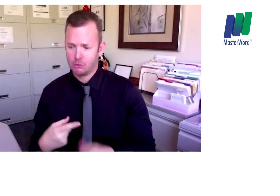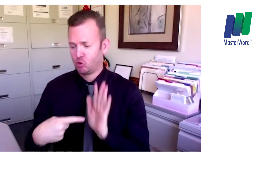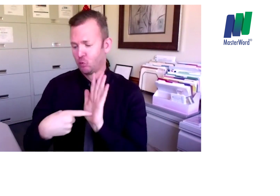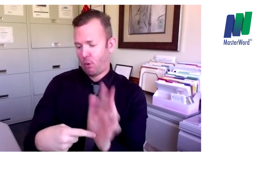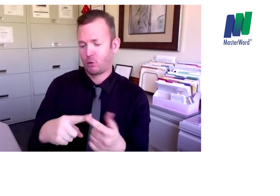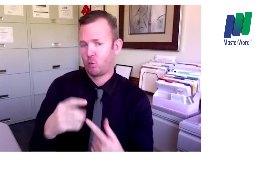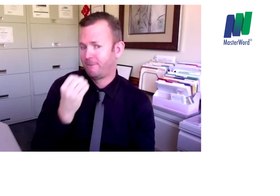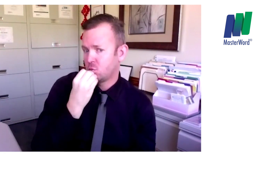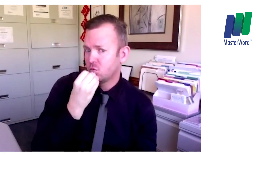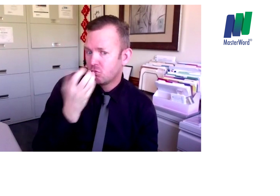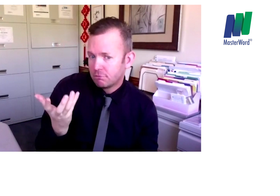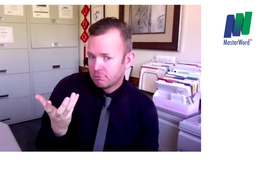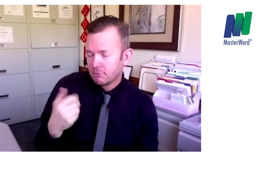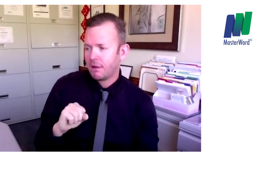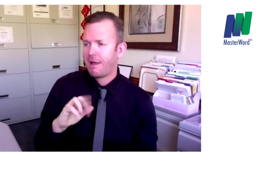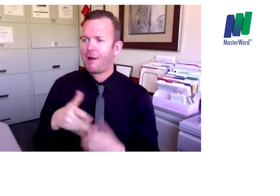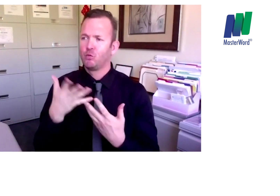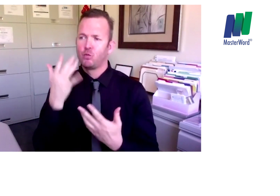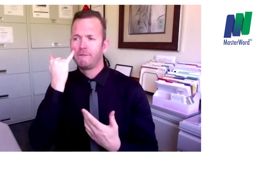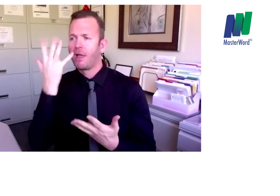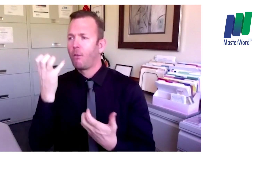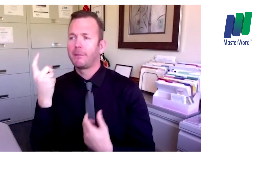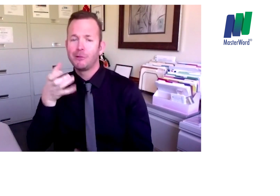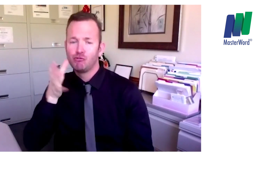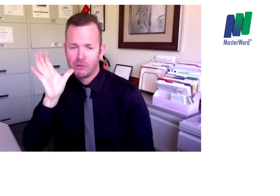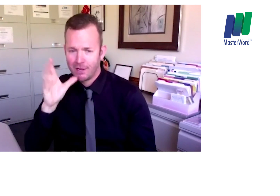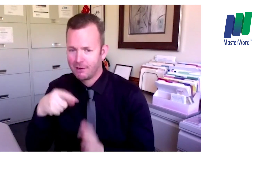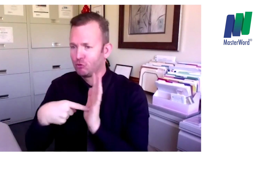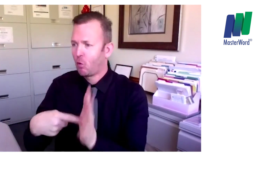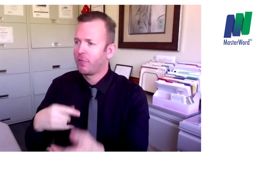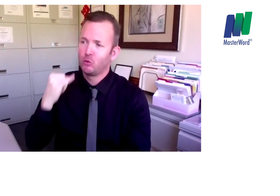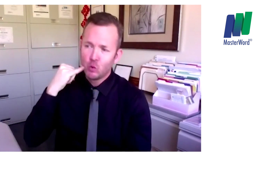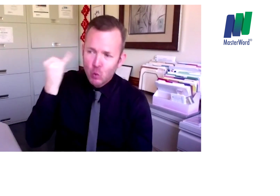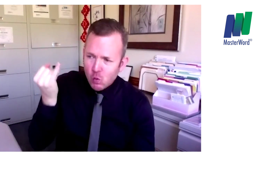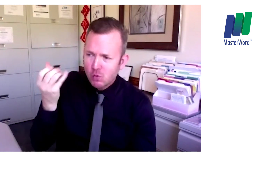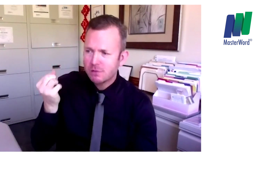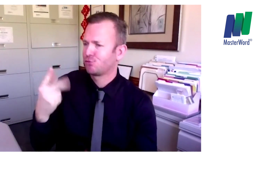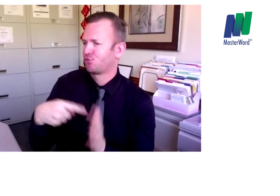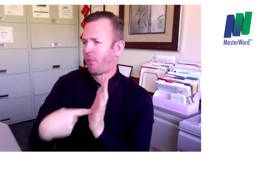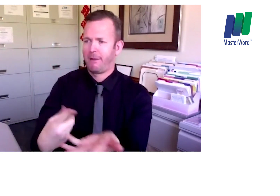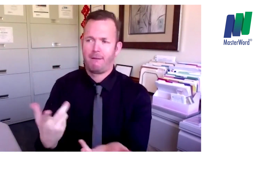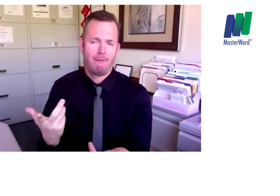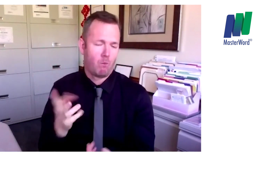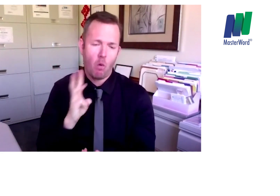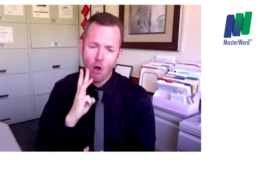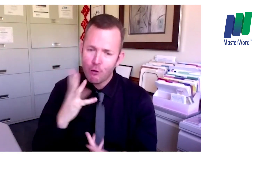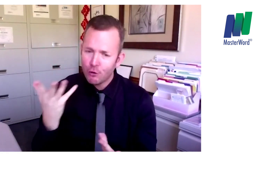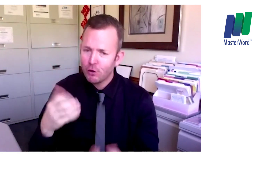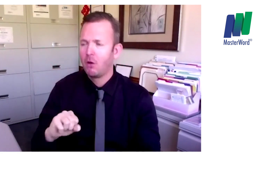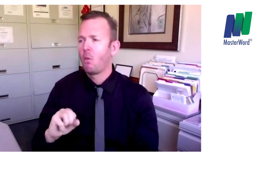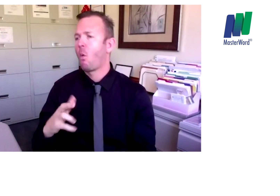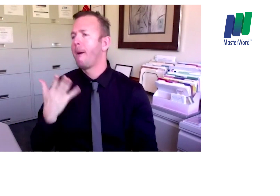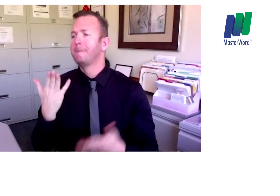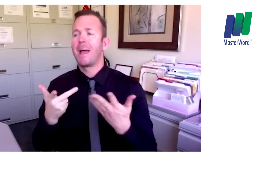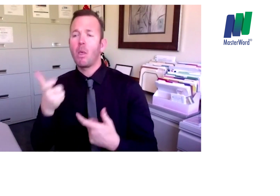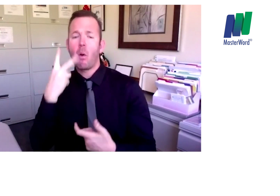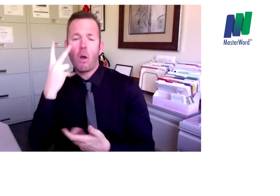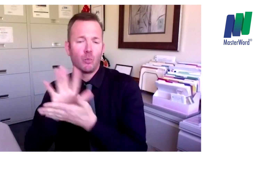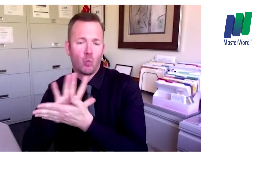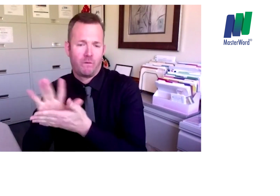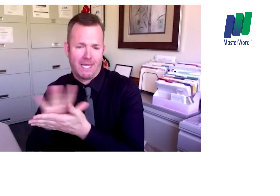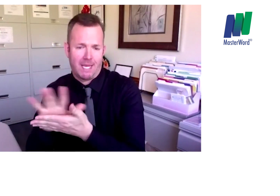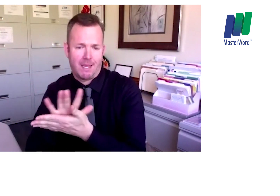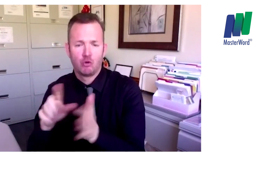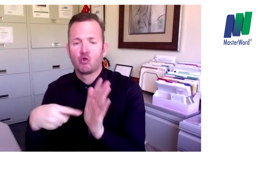like, how would you know if they're hungry? You could maybe show me some food. How do you know if they want something to drink? Show them juice or